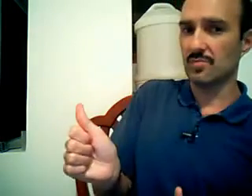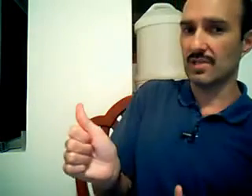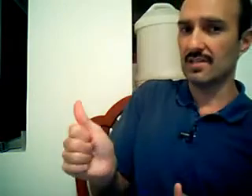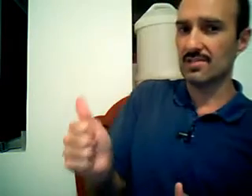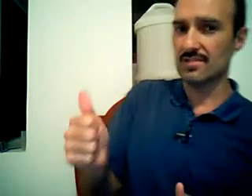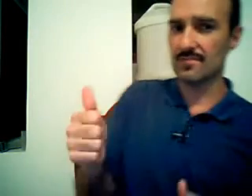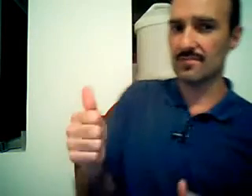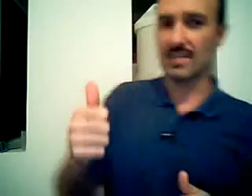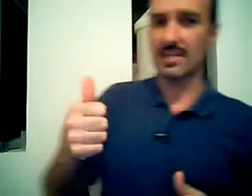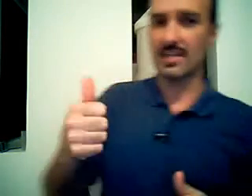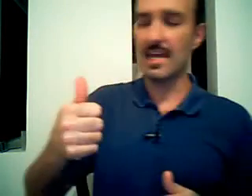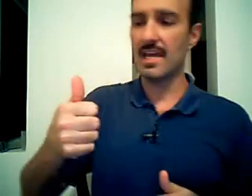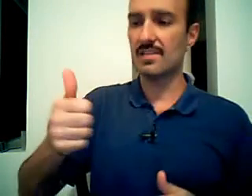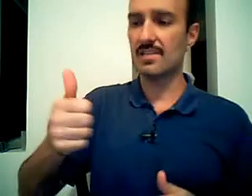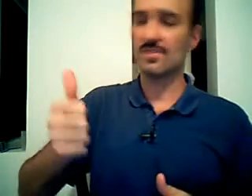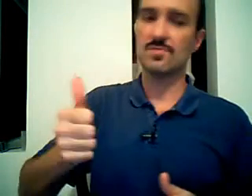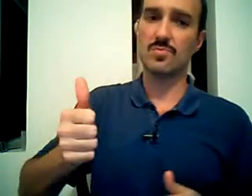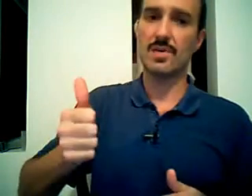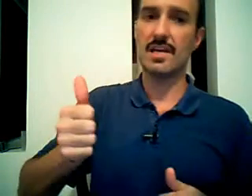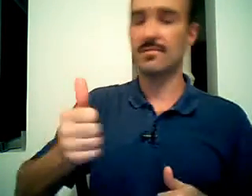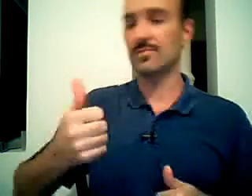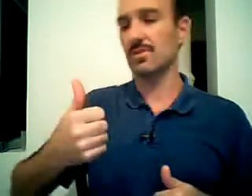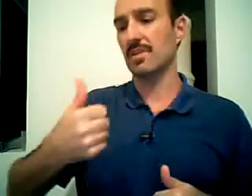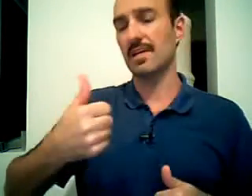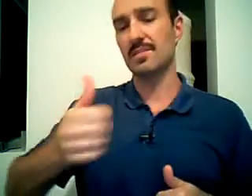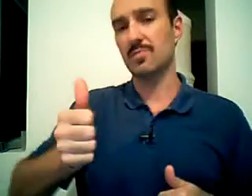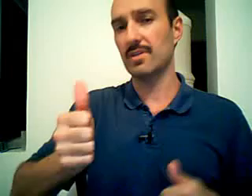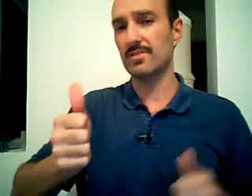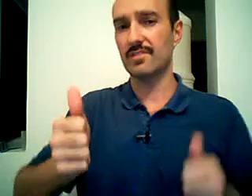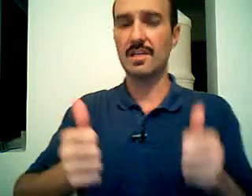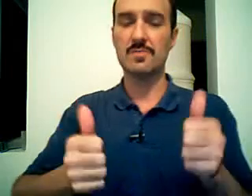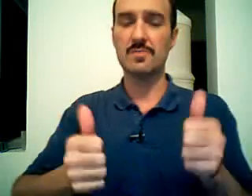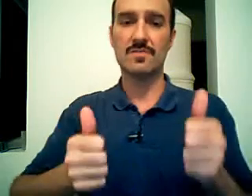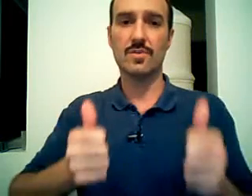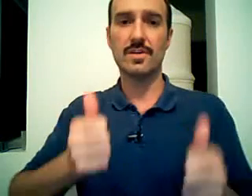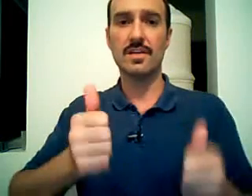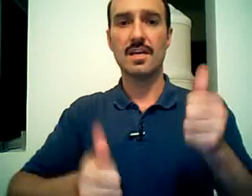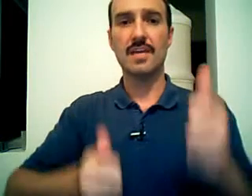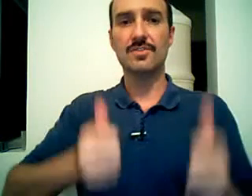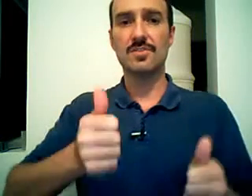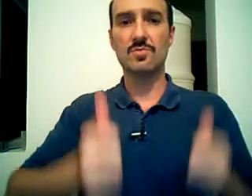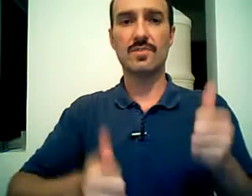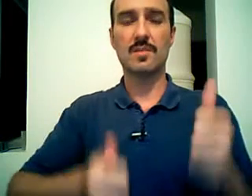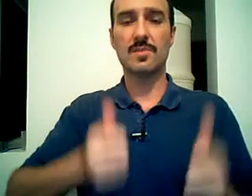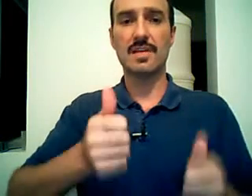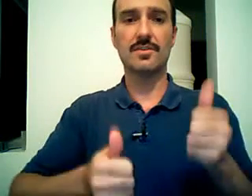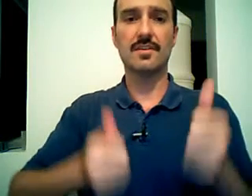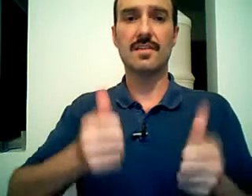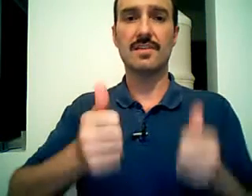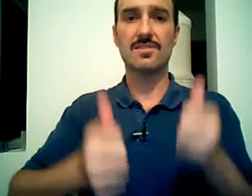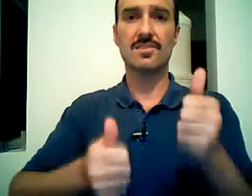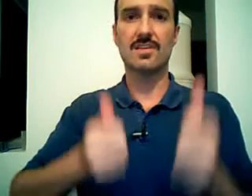like this, like an A spread, call it A spread, there's different names for it, and you just move it up and down, and that's the sign